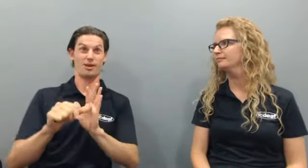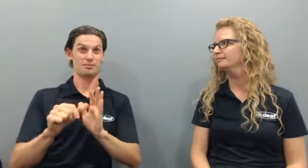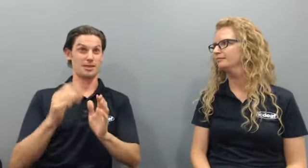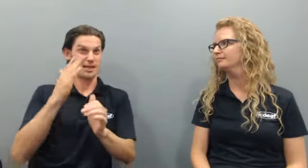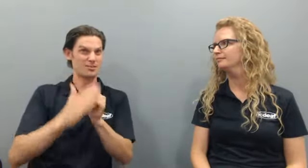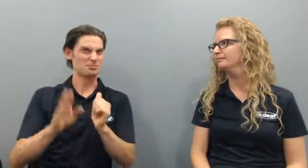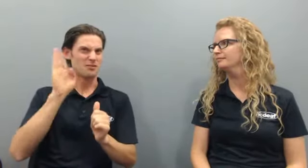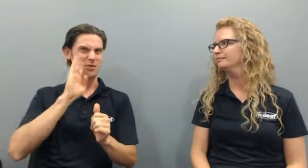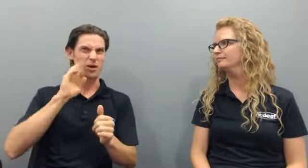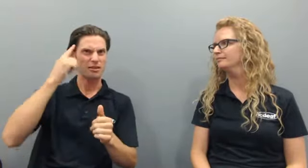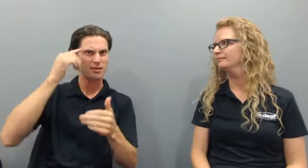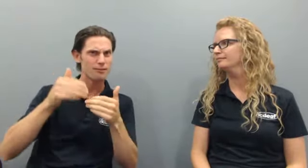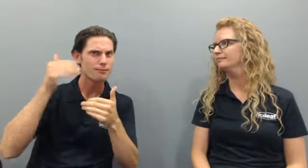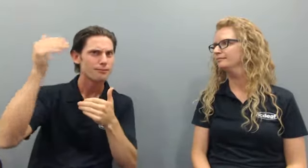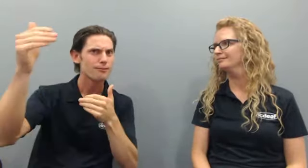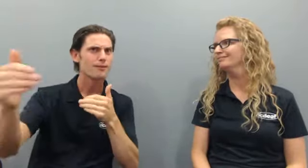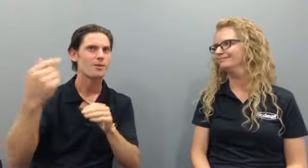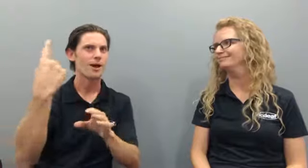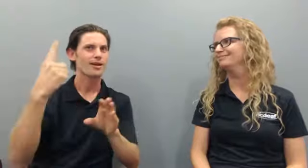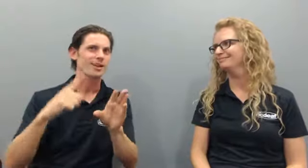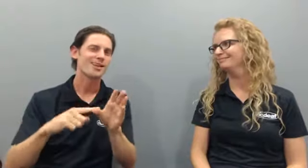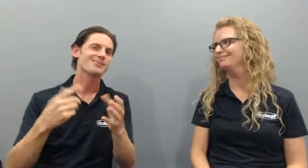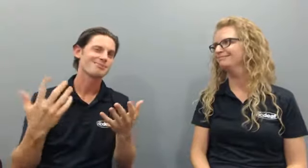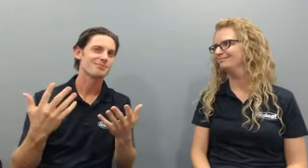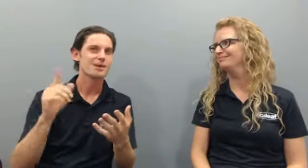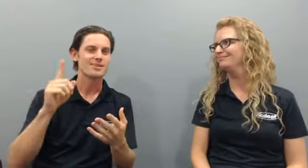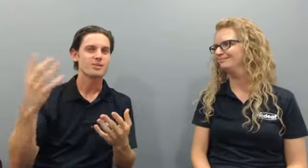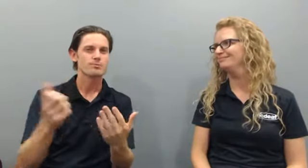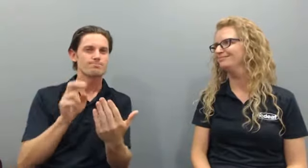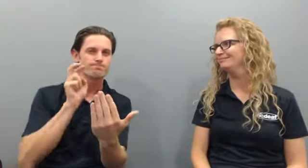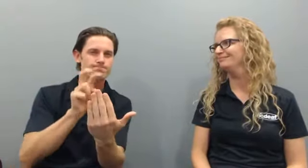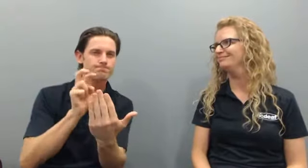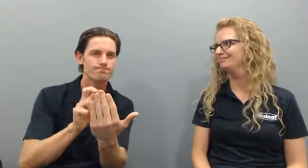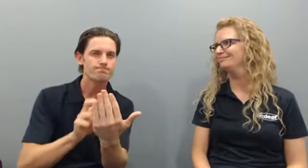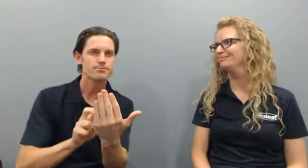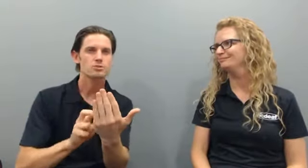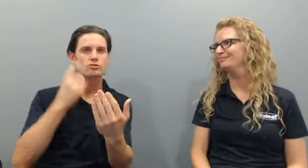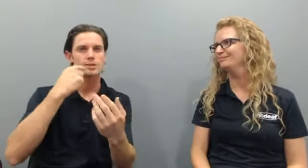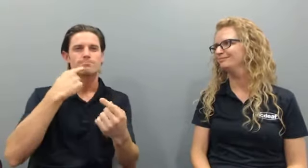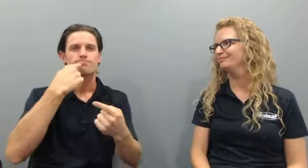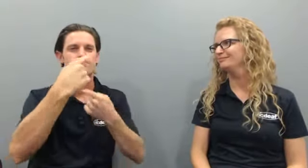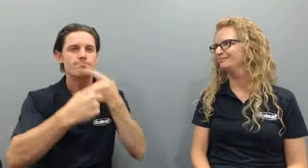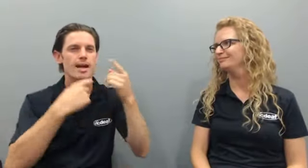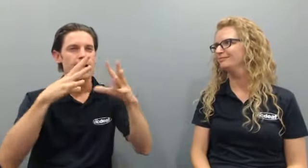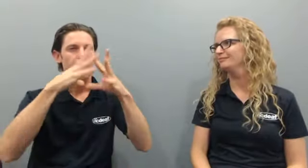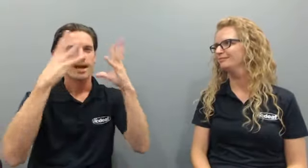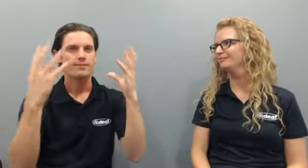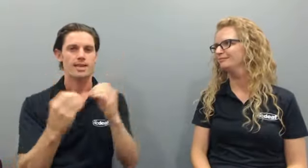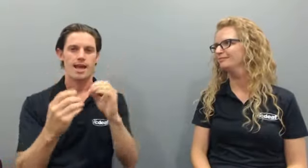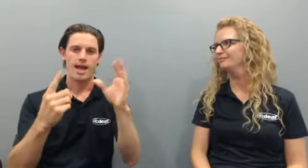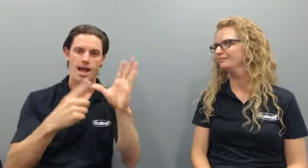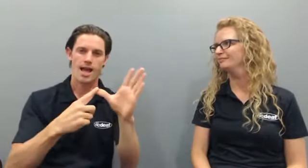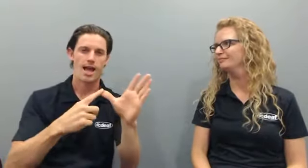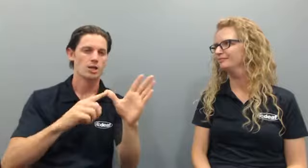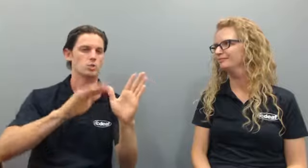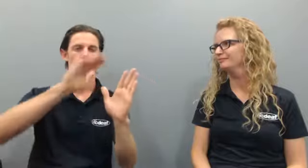and think ahead about how many interpreting hours you'll use in the year ahead of you. It's not something we've had to do before, but you